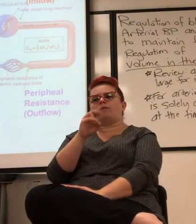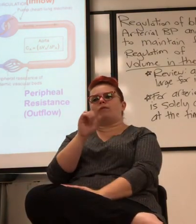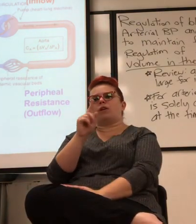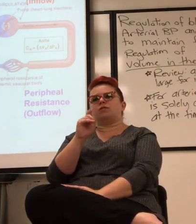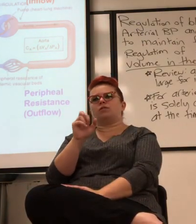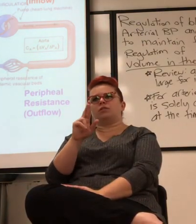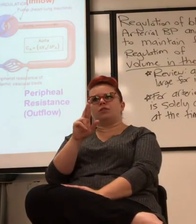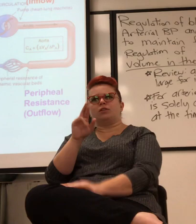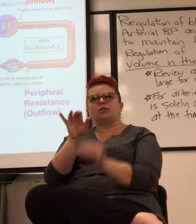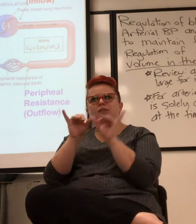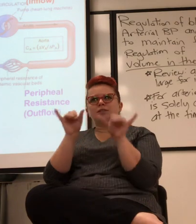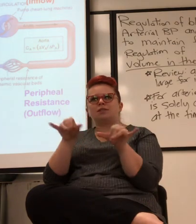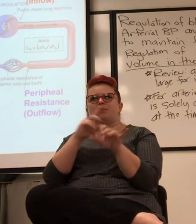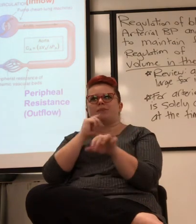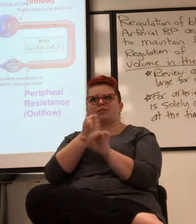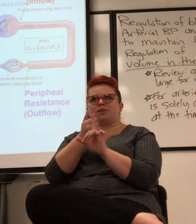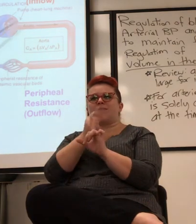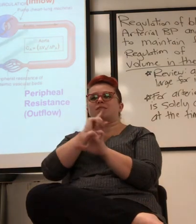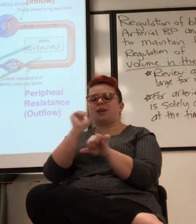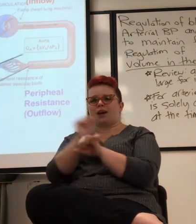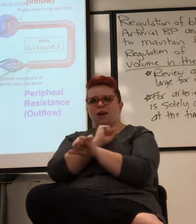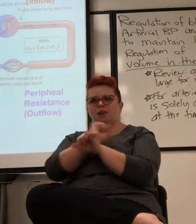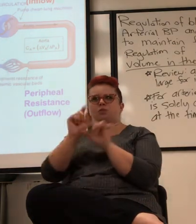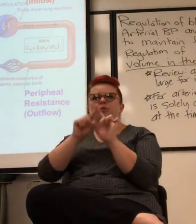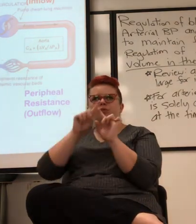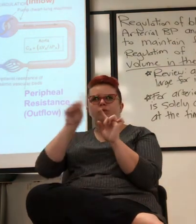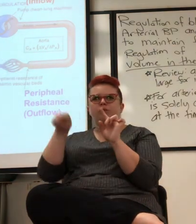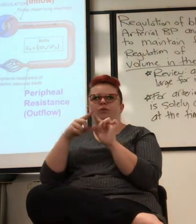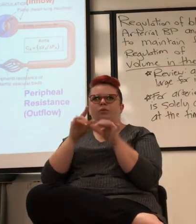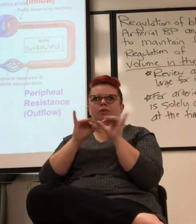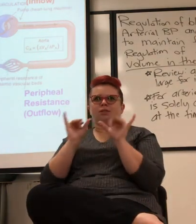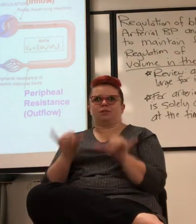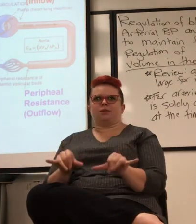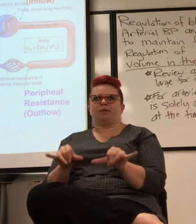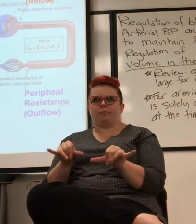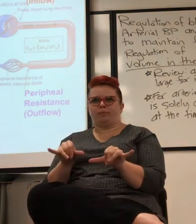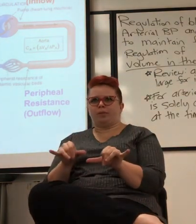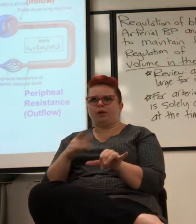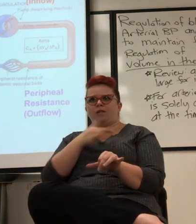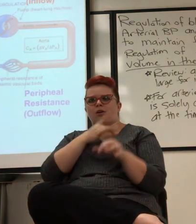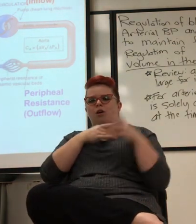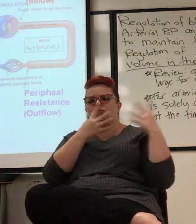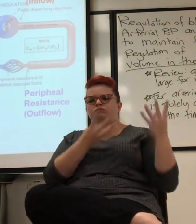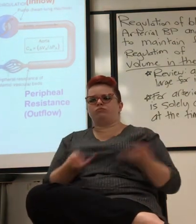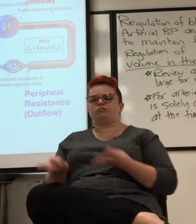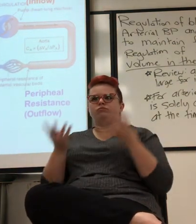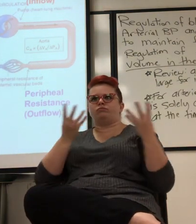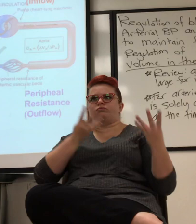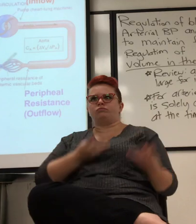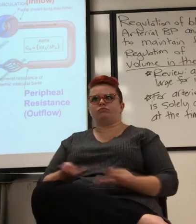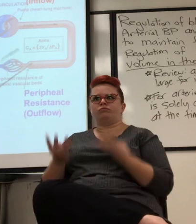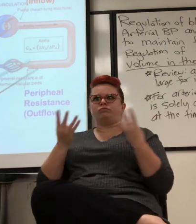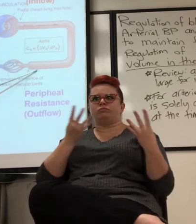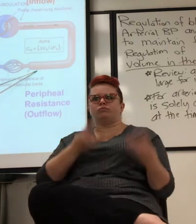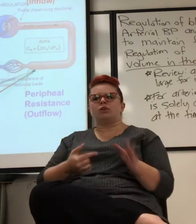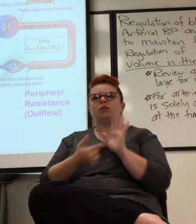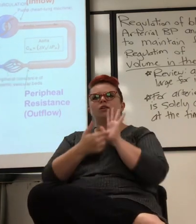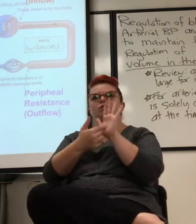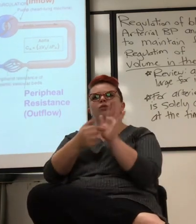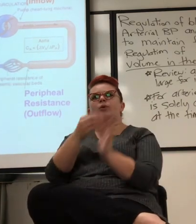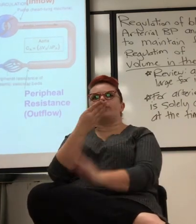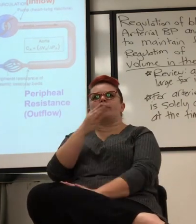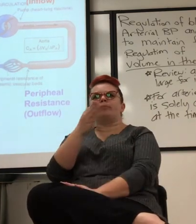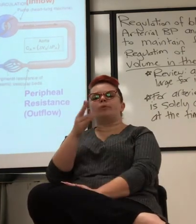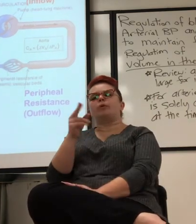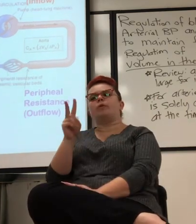system as a true circulatory system with the heart circulating the blood here. They show blue veins, red arteries. And